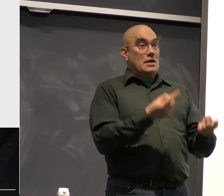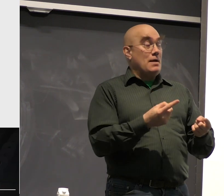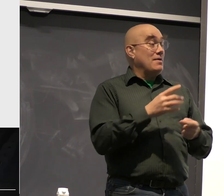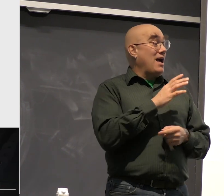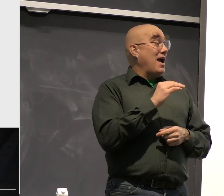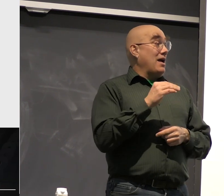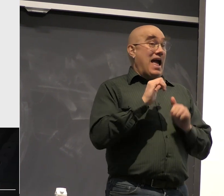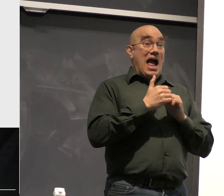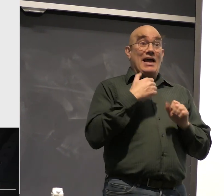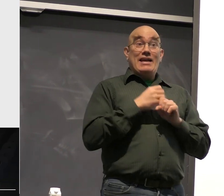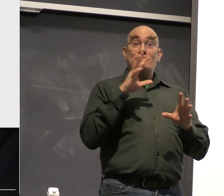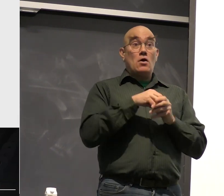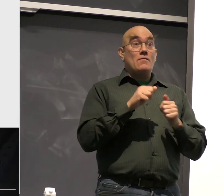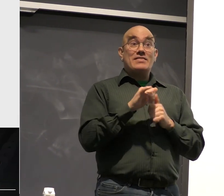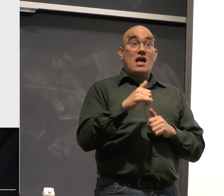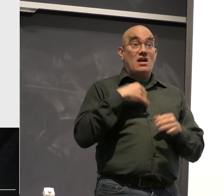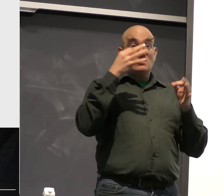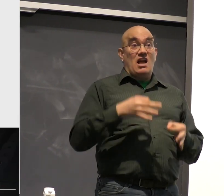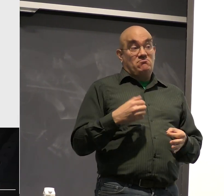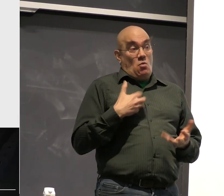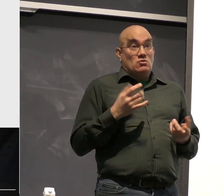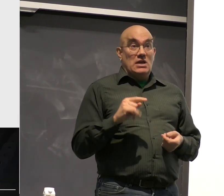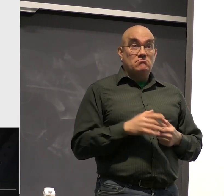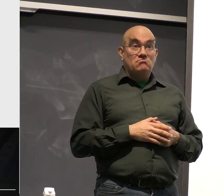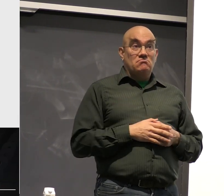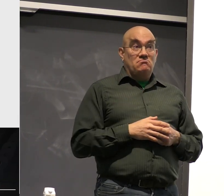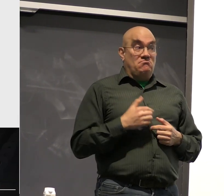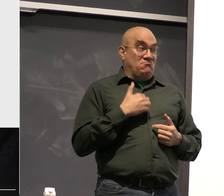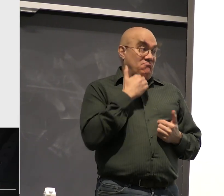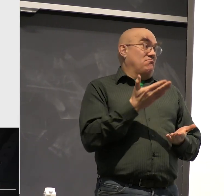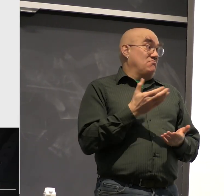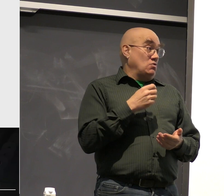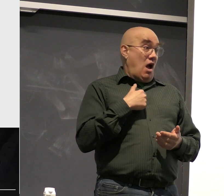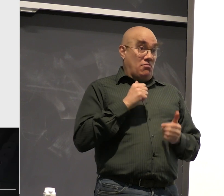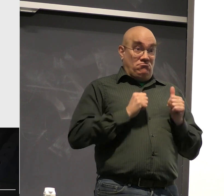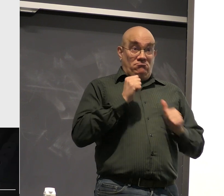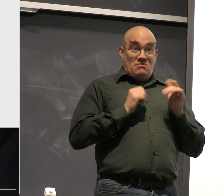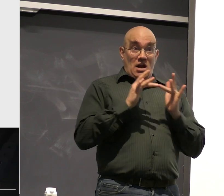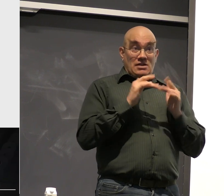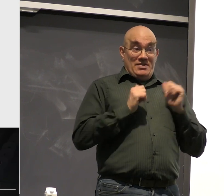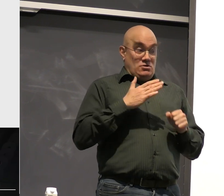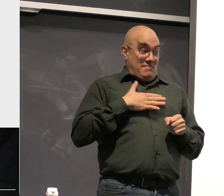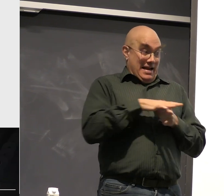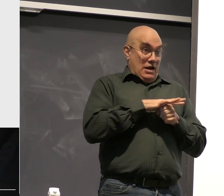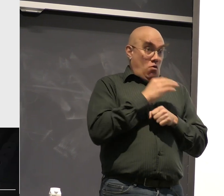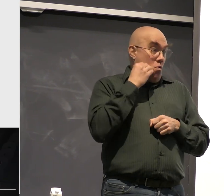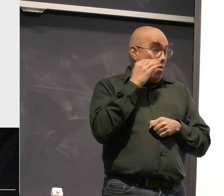I have been working as a theater interpreter for a long time, and I got involved because I just decided I want to do it. I wanted to do it. So I was assertive.